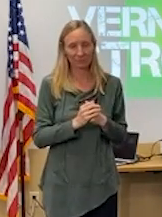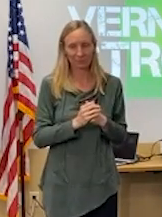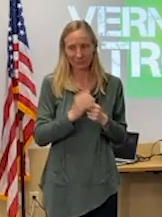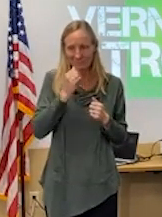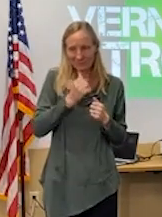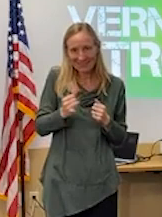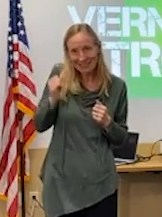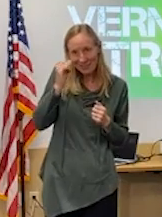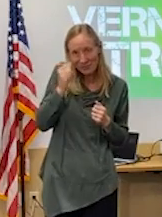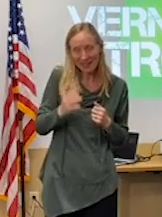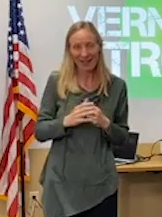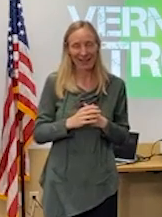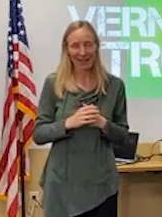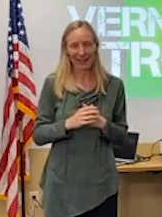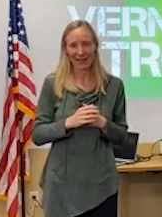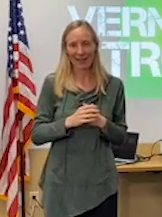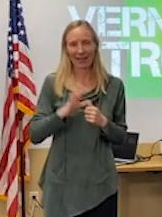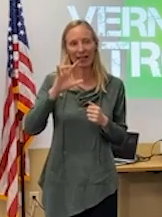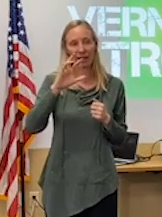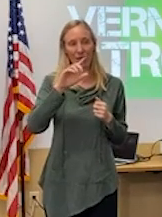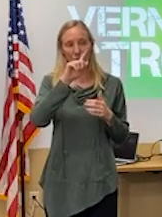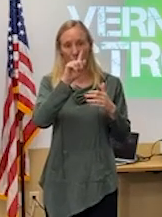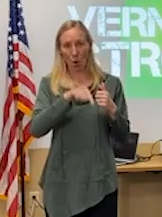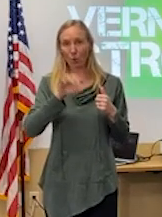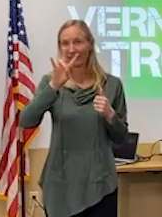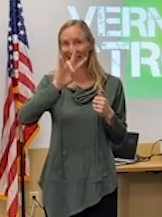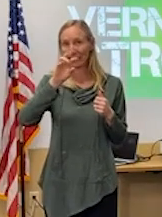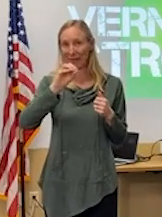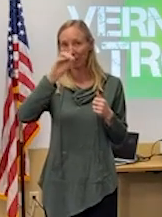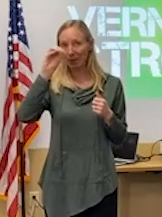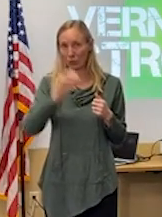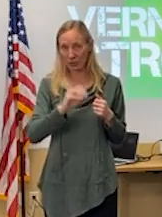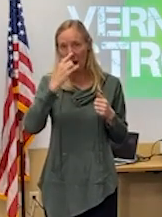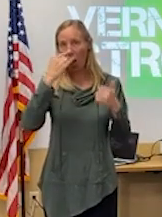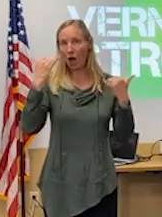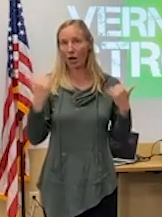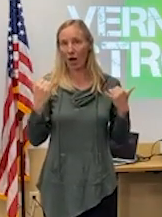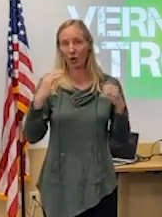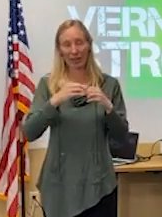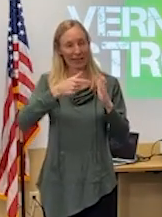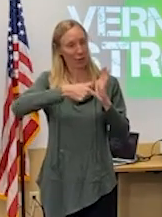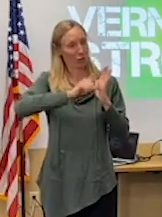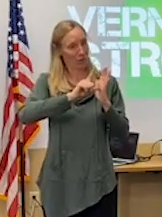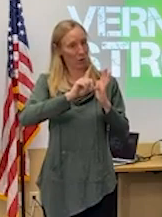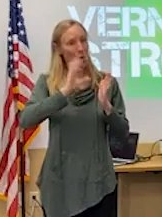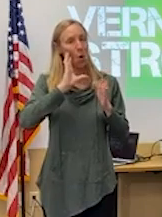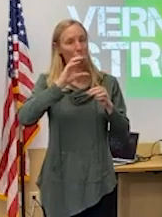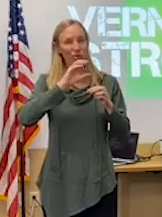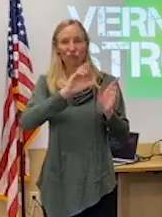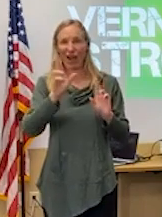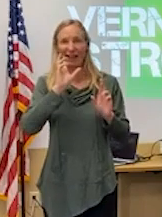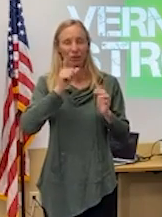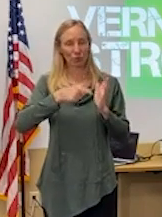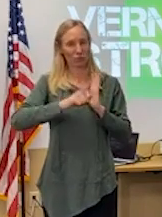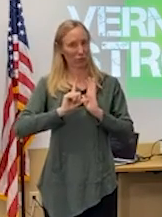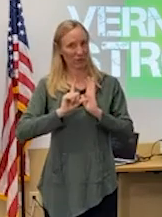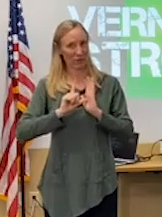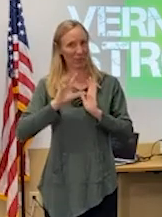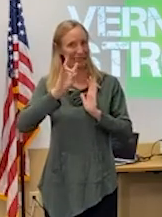As of yesterday, 70% of the applications are currently in review or in the queue to be